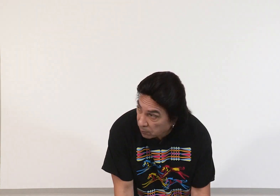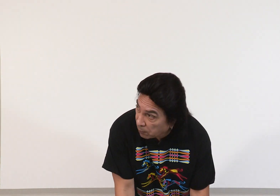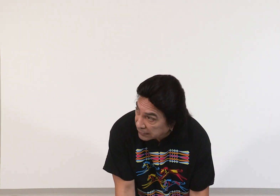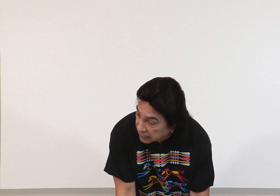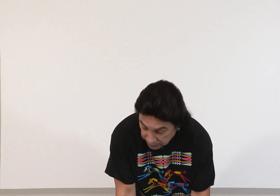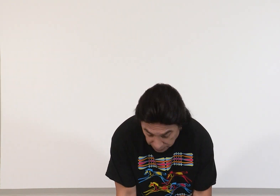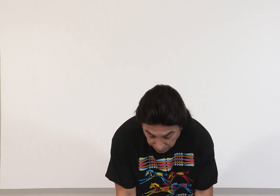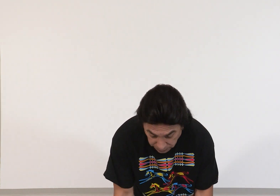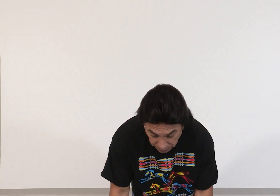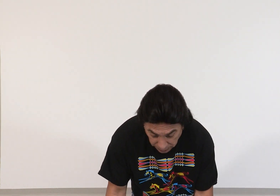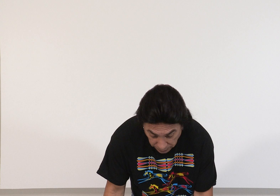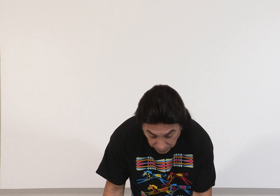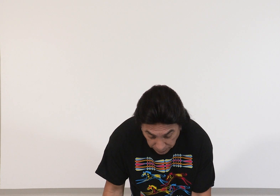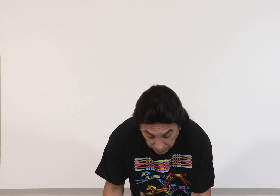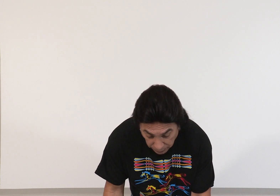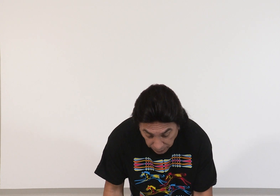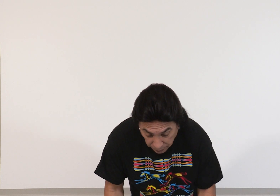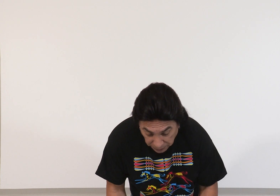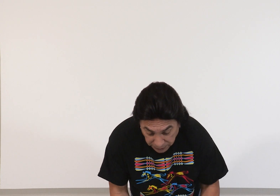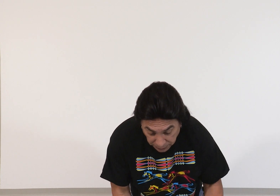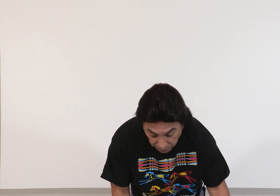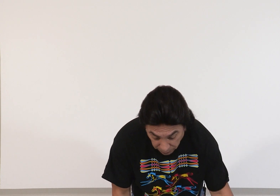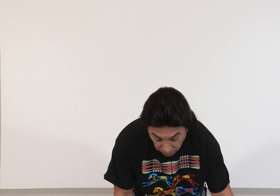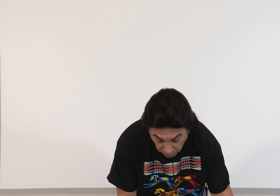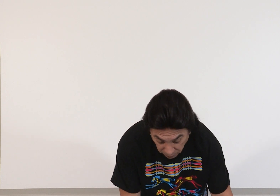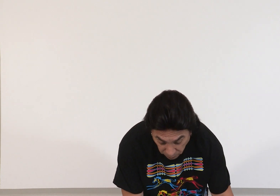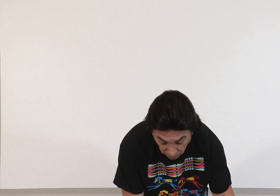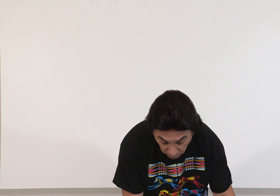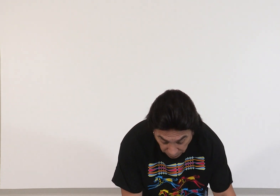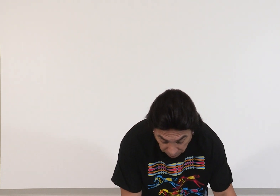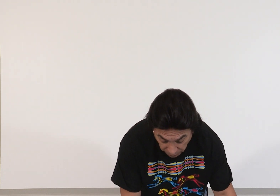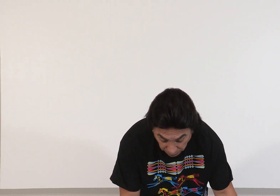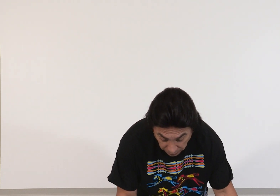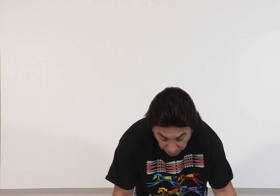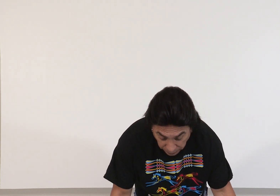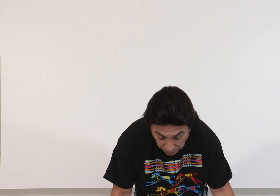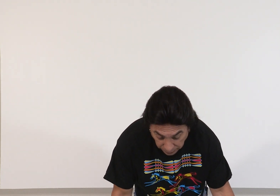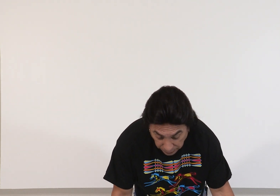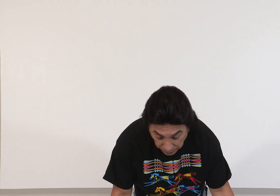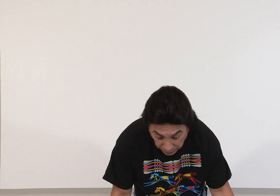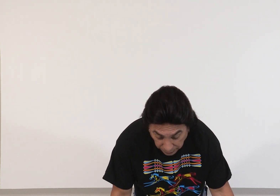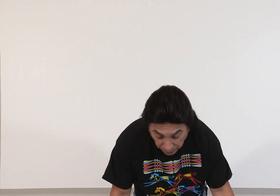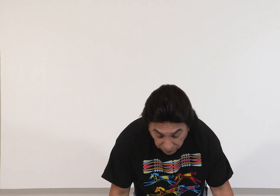of those basic signs. Let me see here what I've got. left.